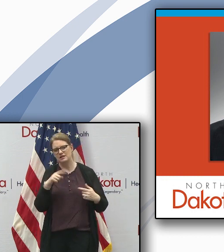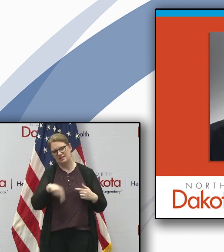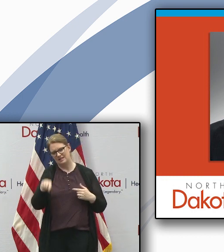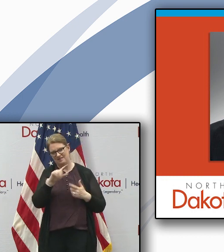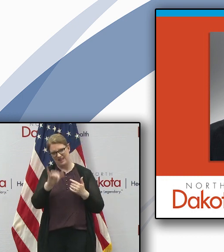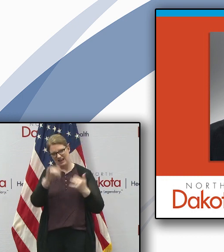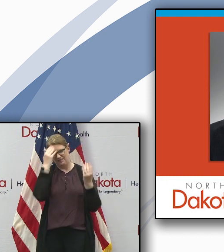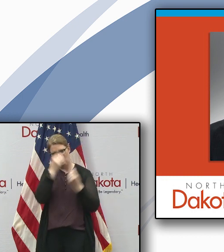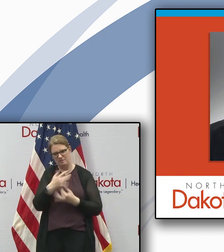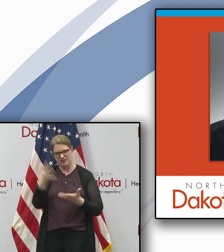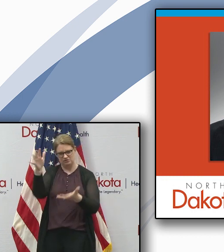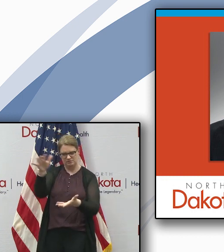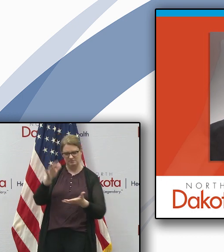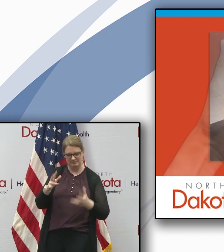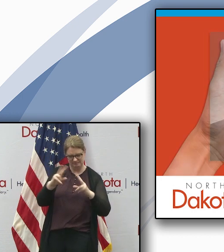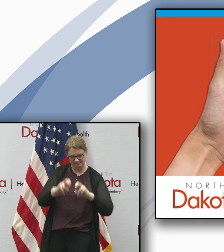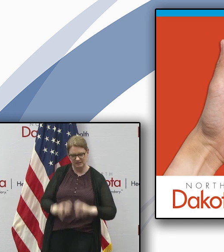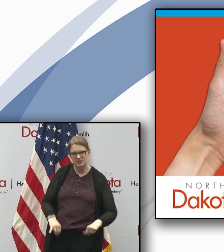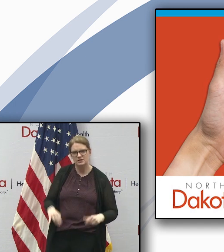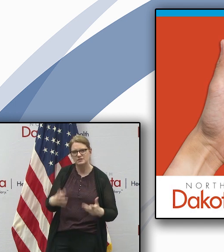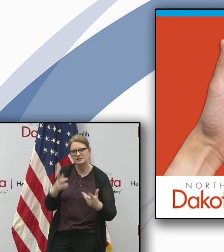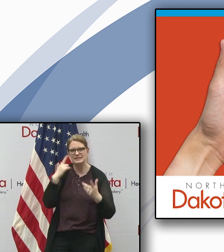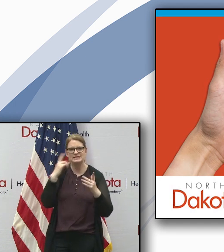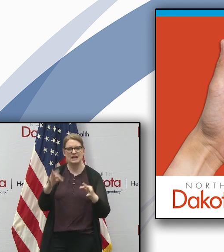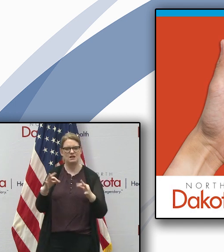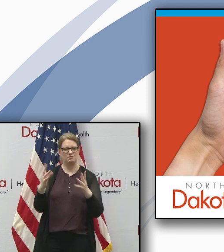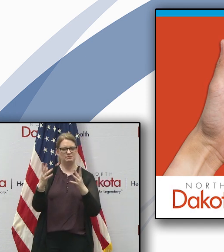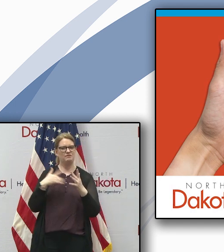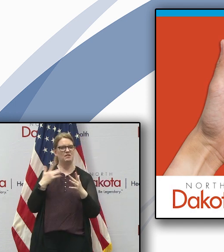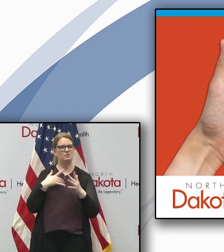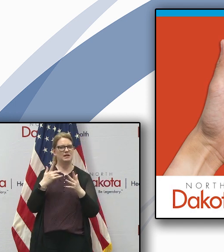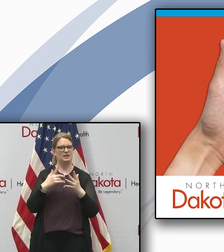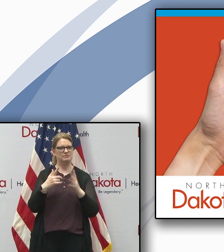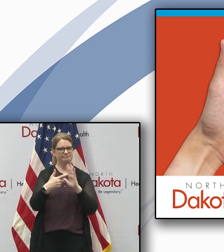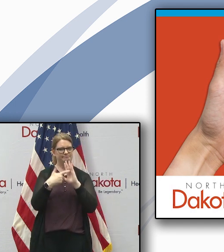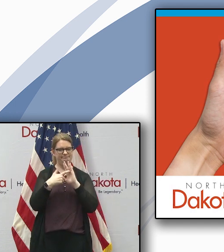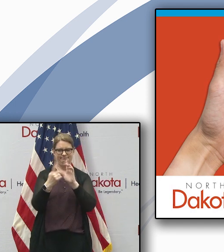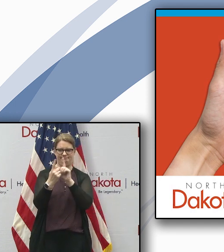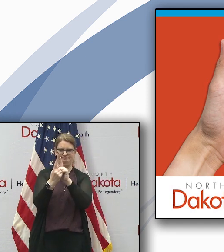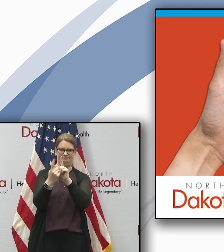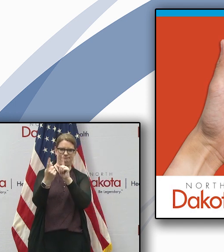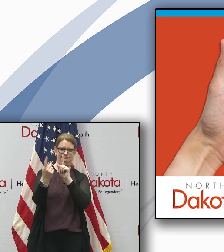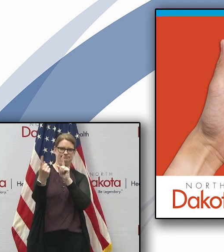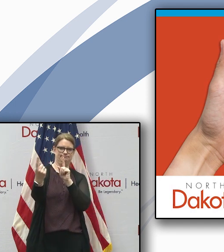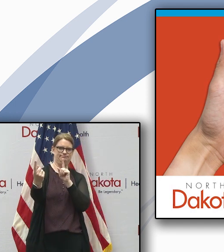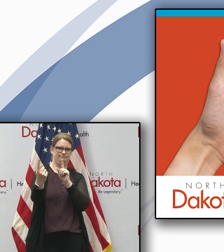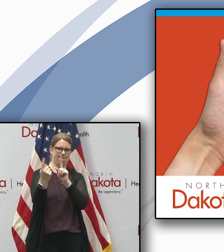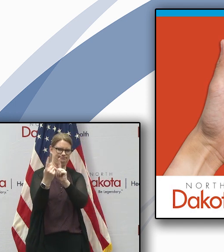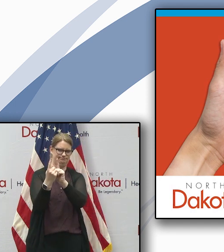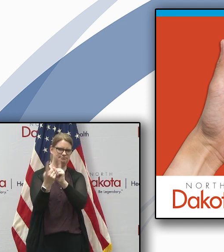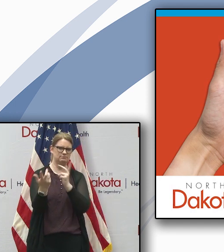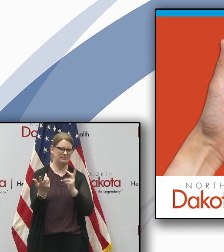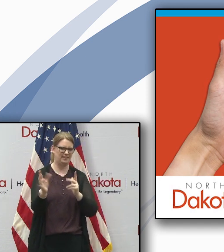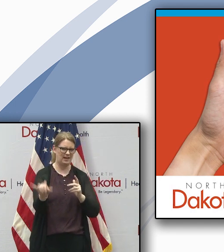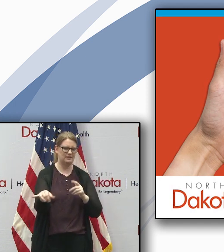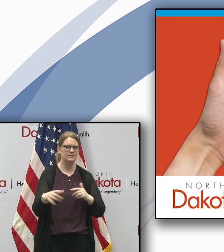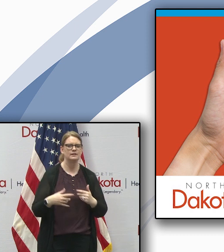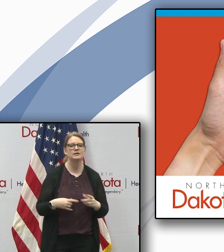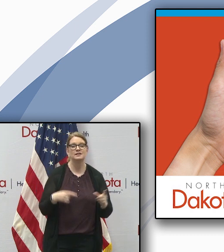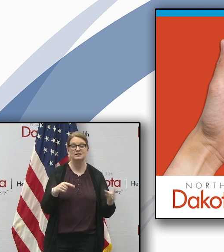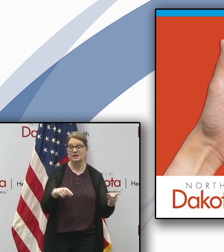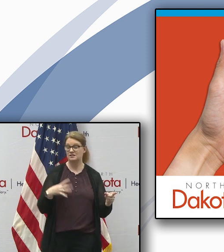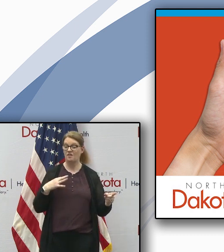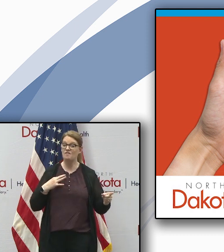requirements. So I think that's it. Thank you, Tim. And as Tim said, this is a